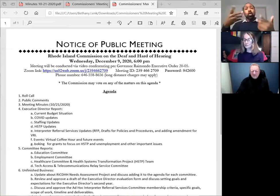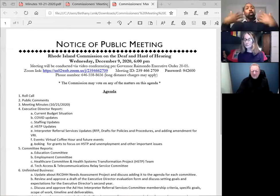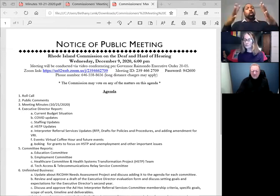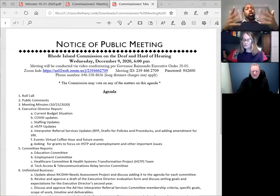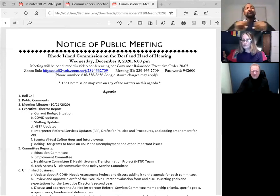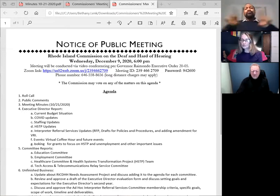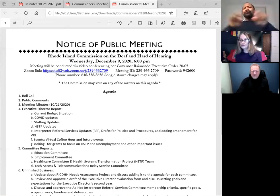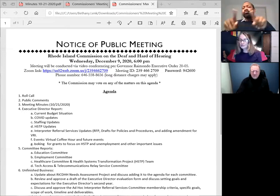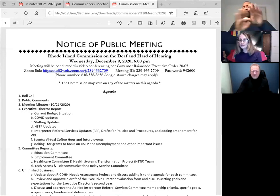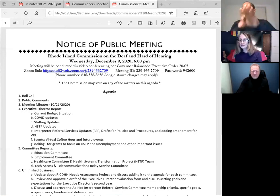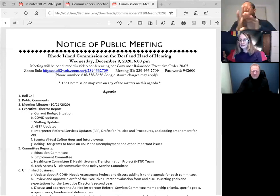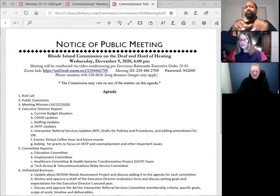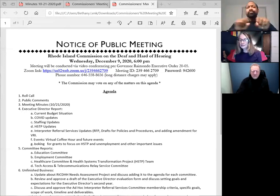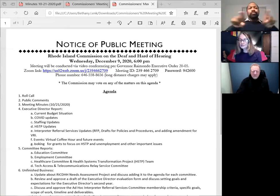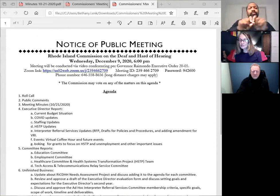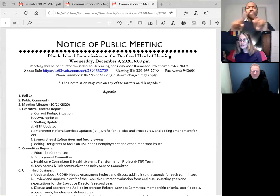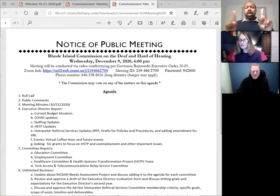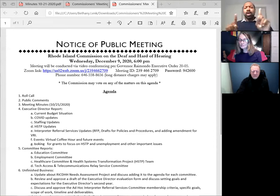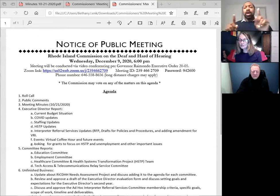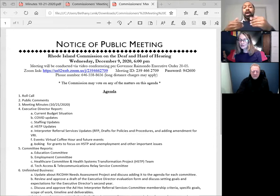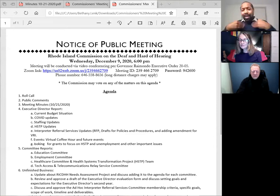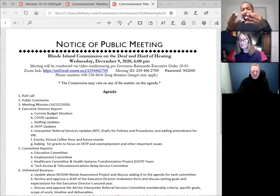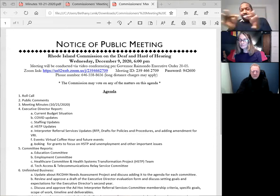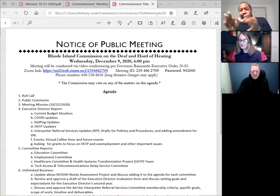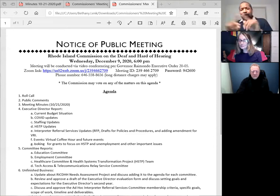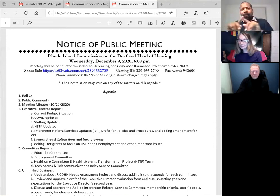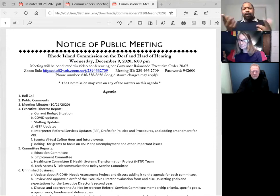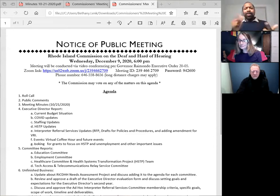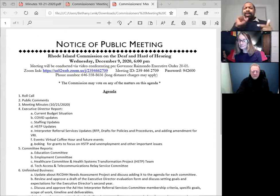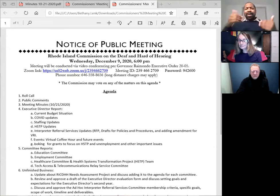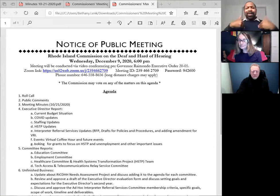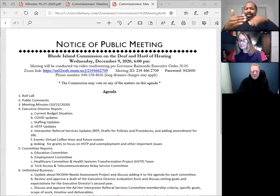to employment. And so we've